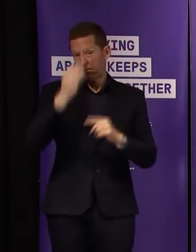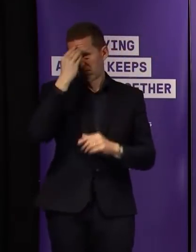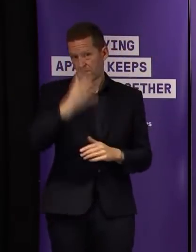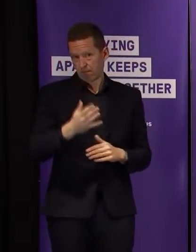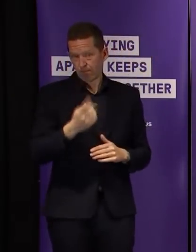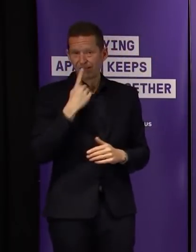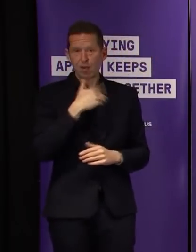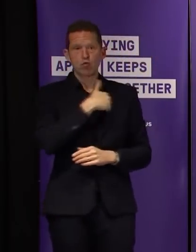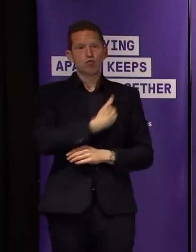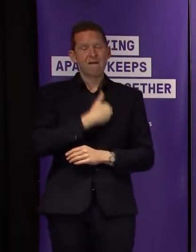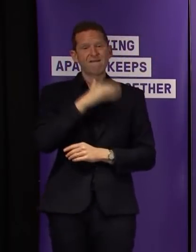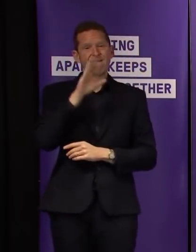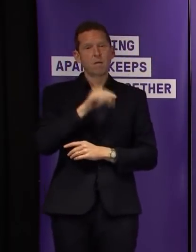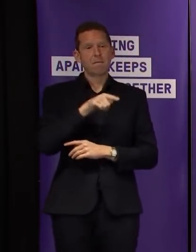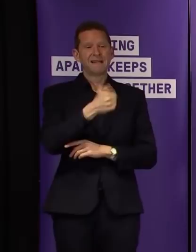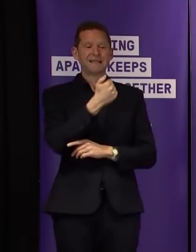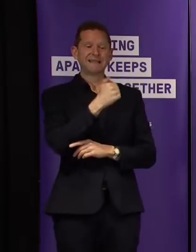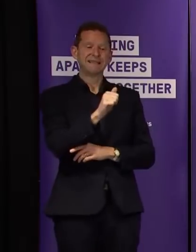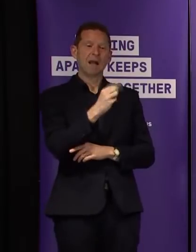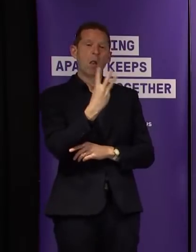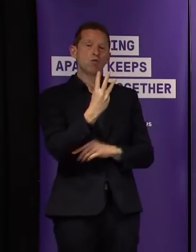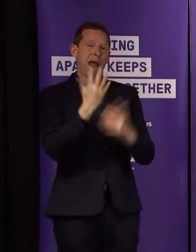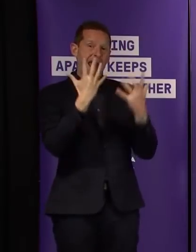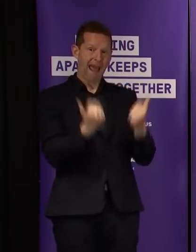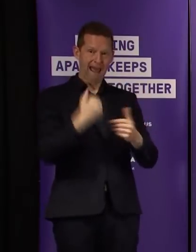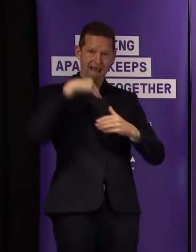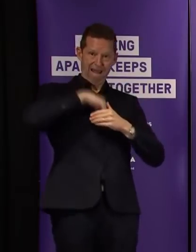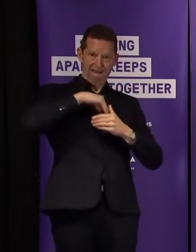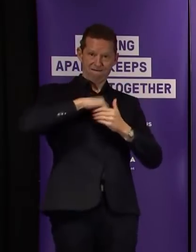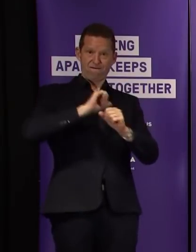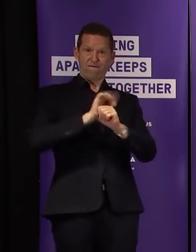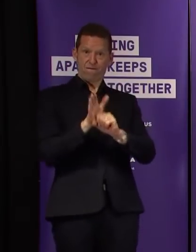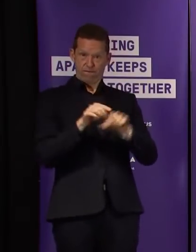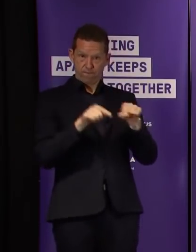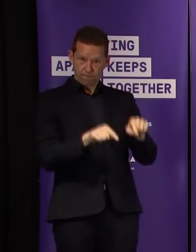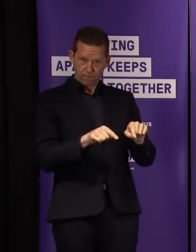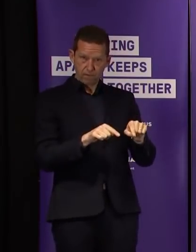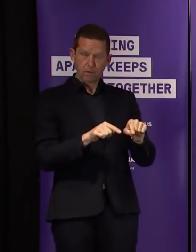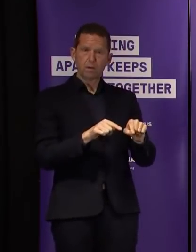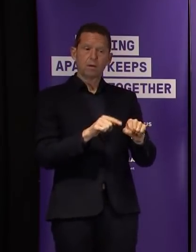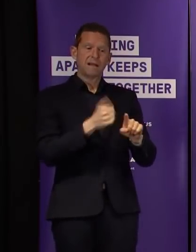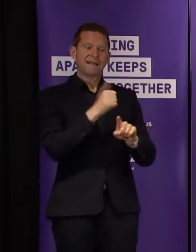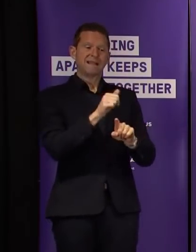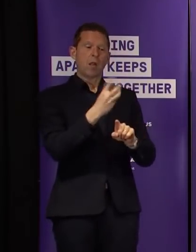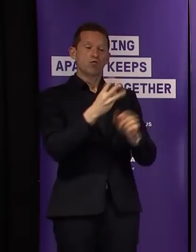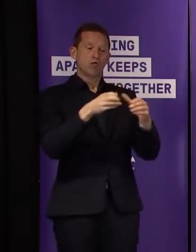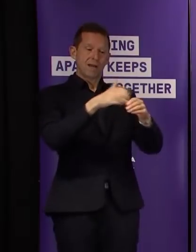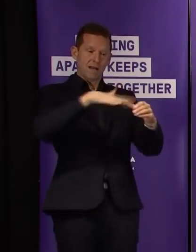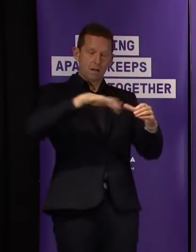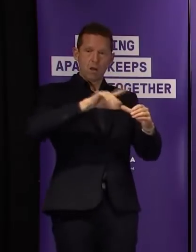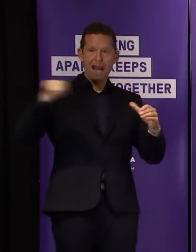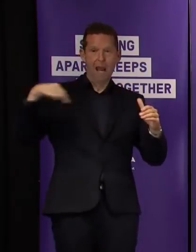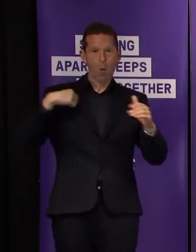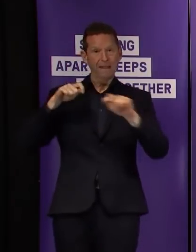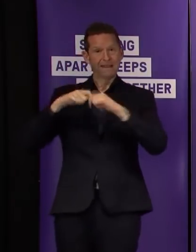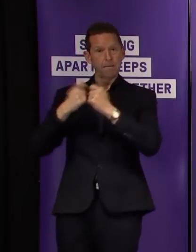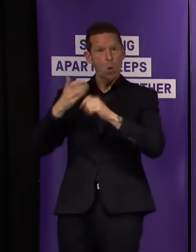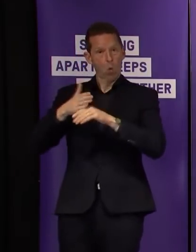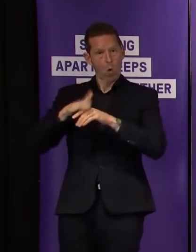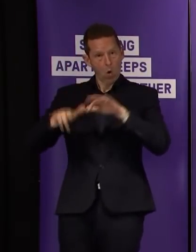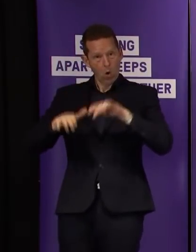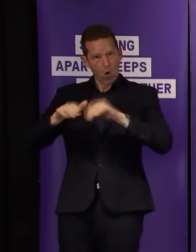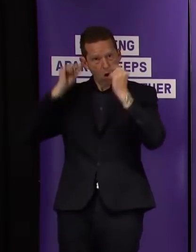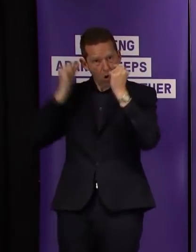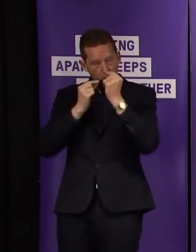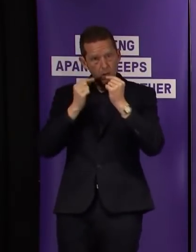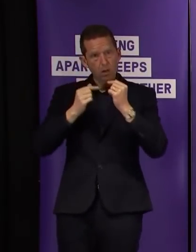rough numbers, of those 63 positive cases, who we are, as we speak, our dedicated team is working night and day to contact